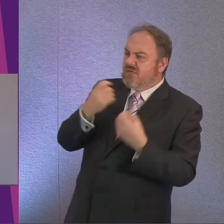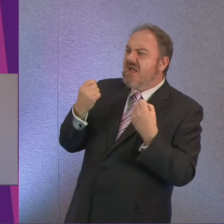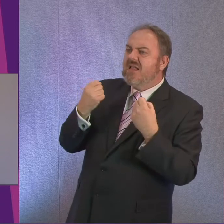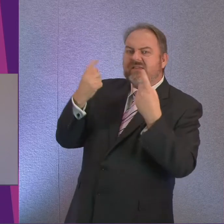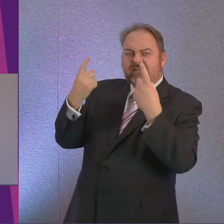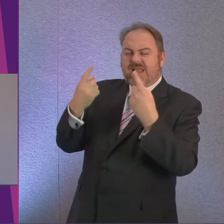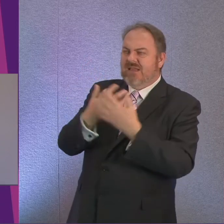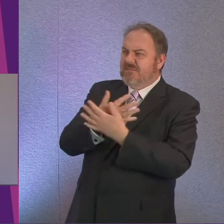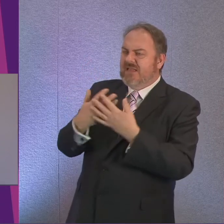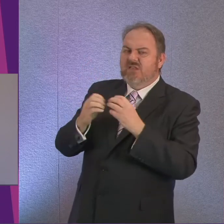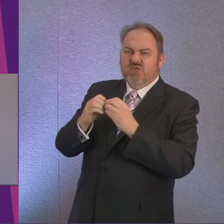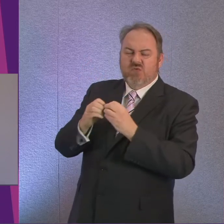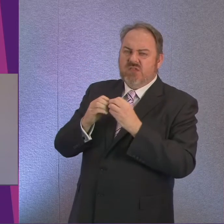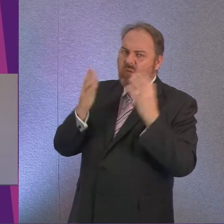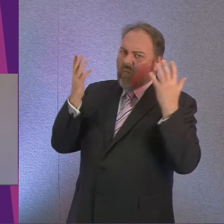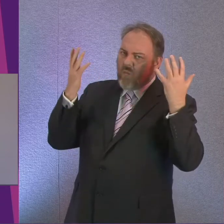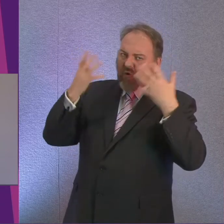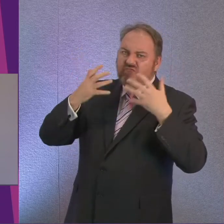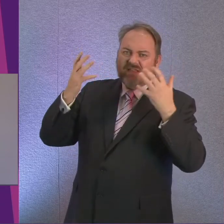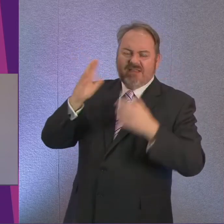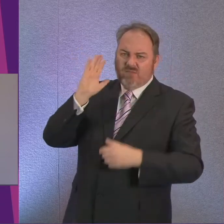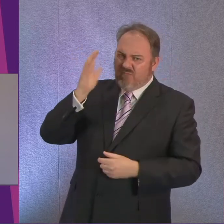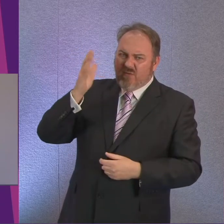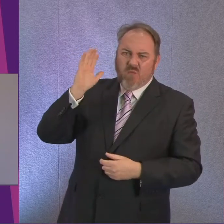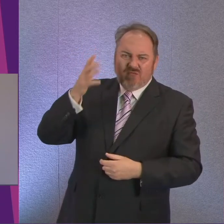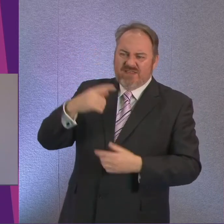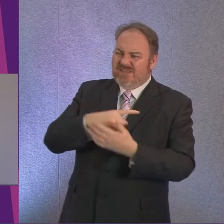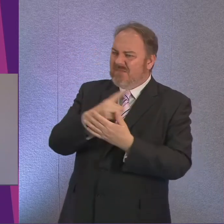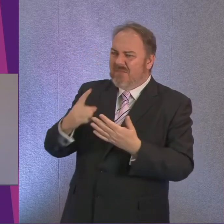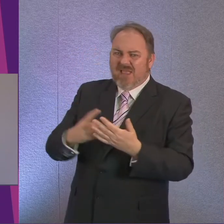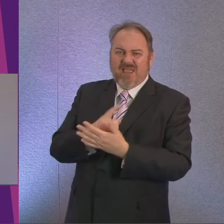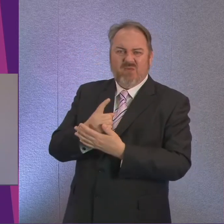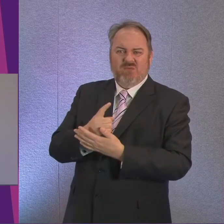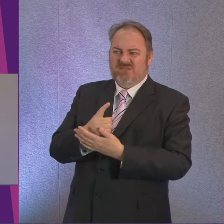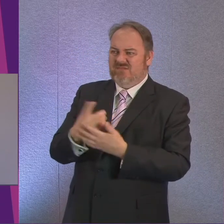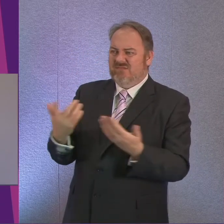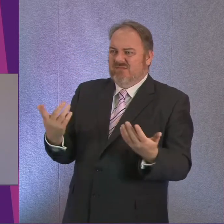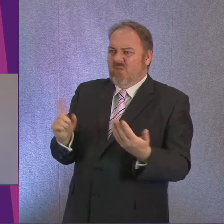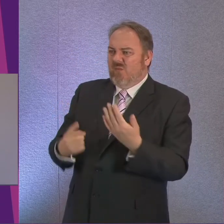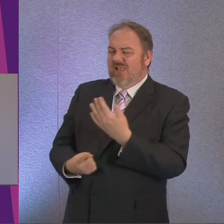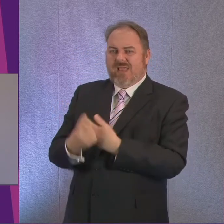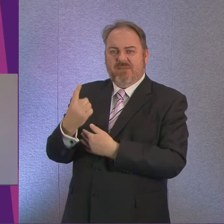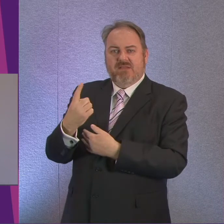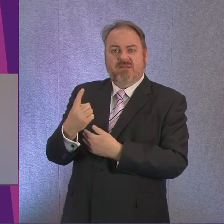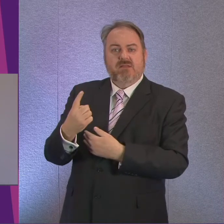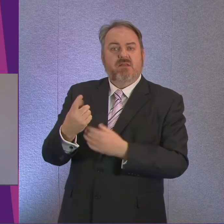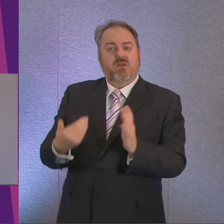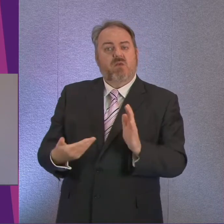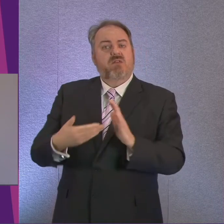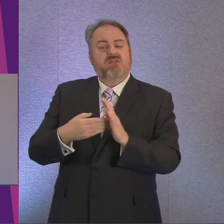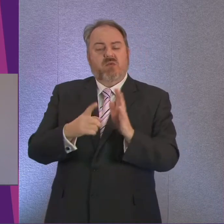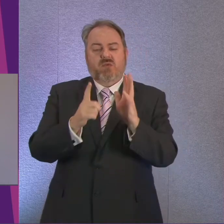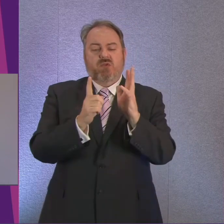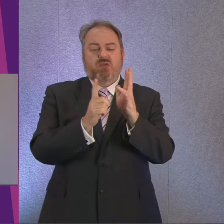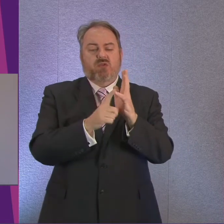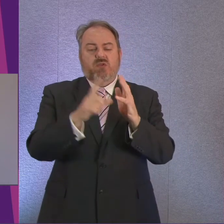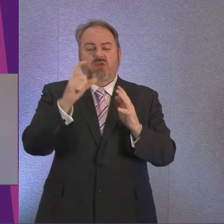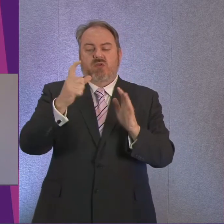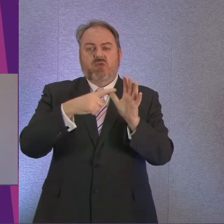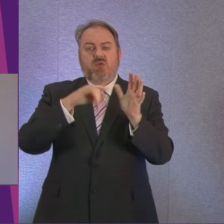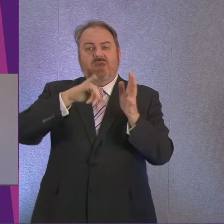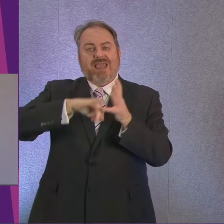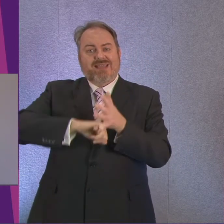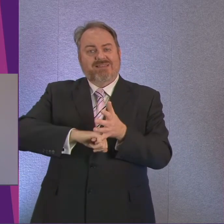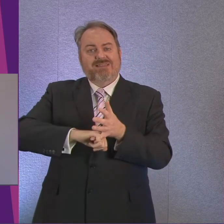going through at the moment, and they're going to do all they can to support the students. UCAS have extended the